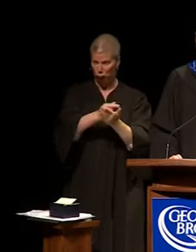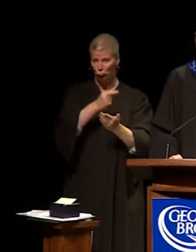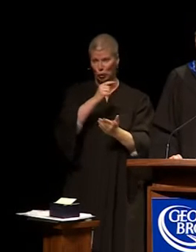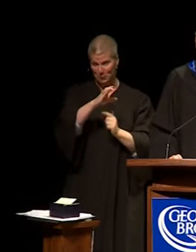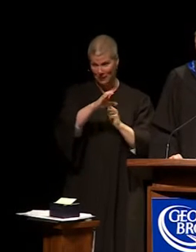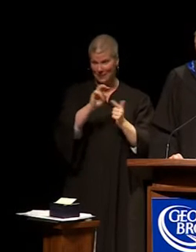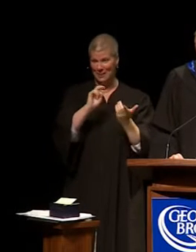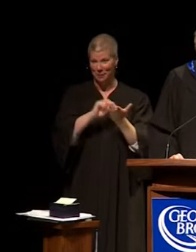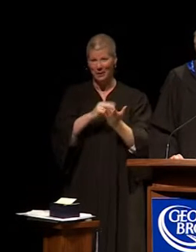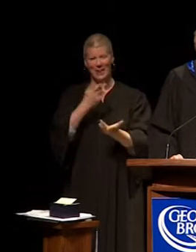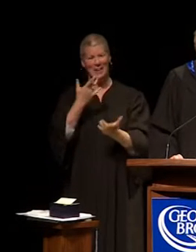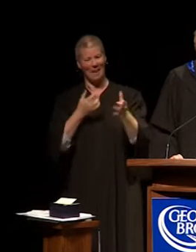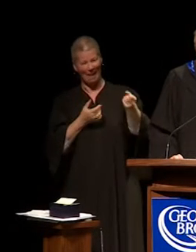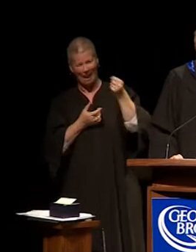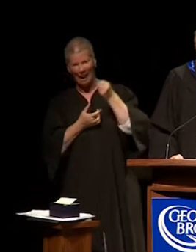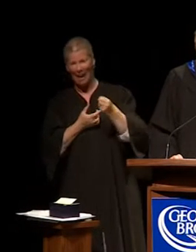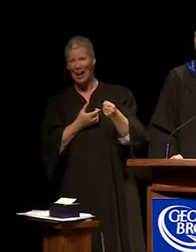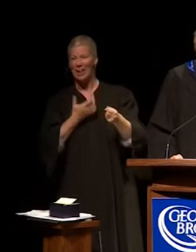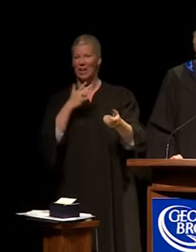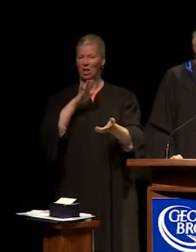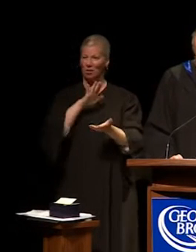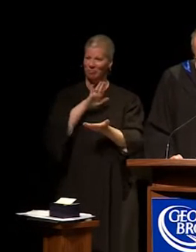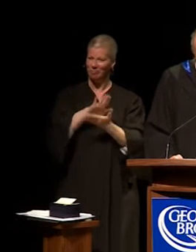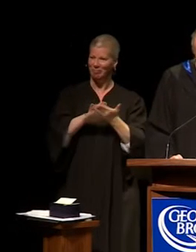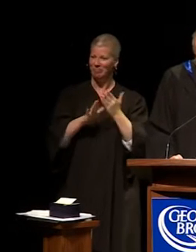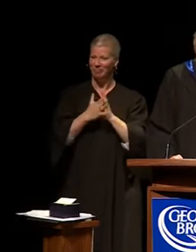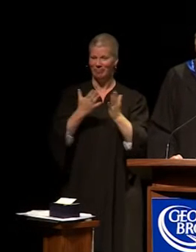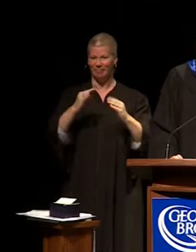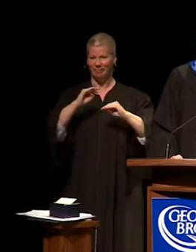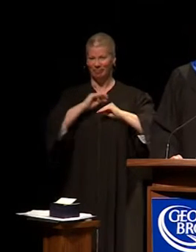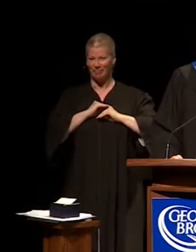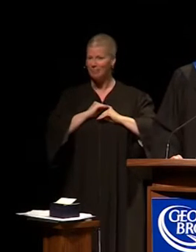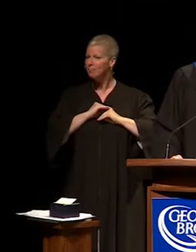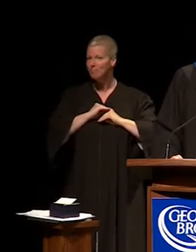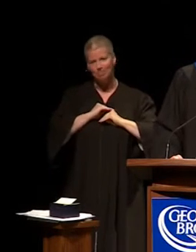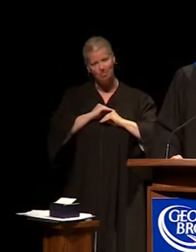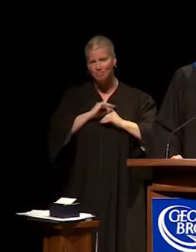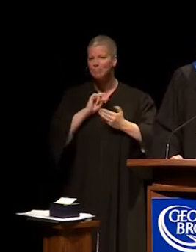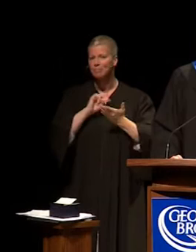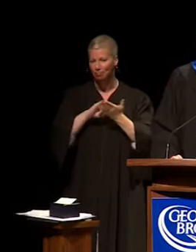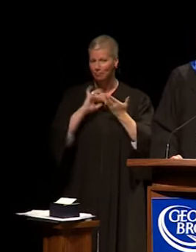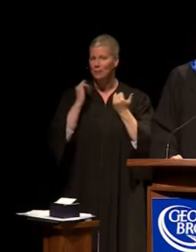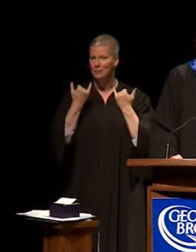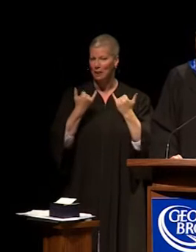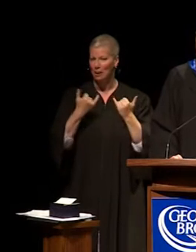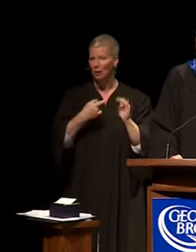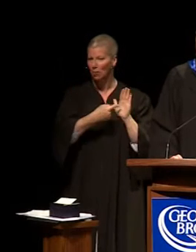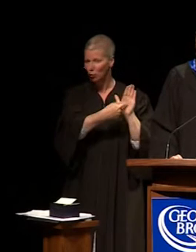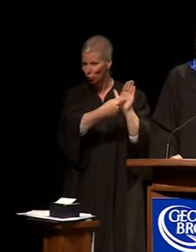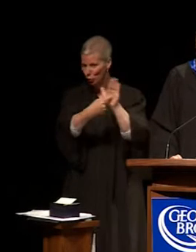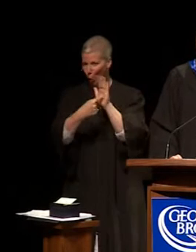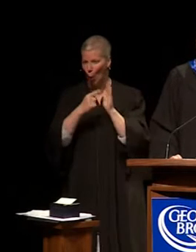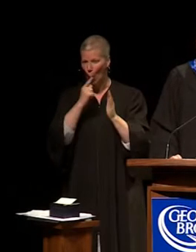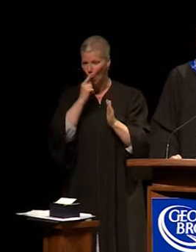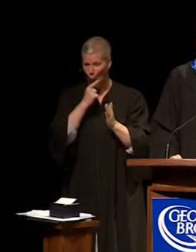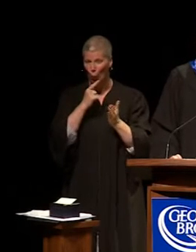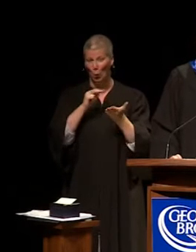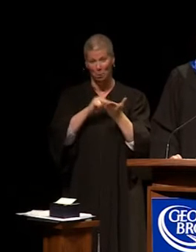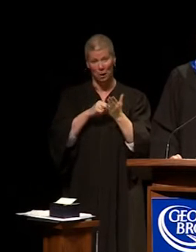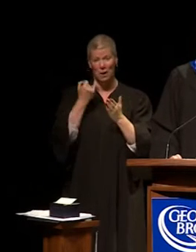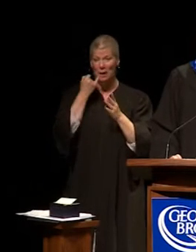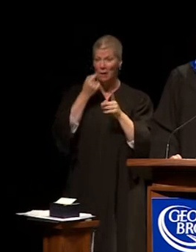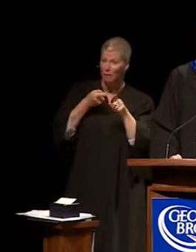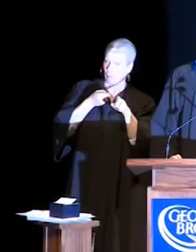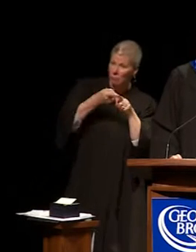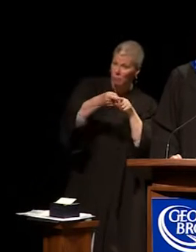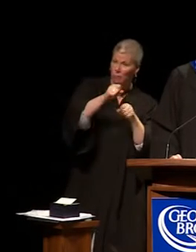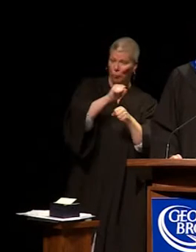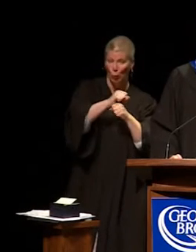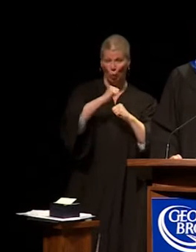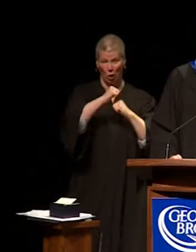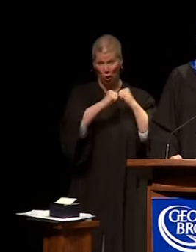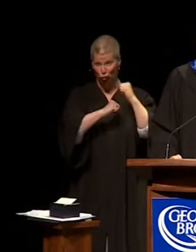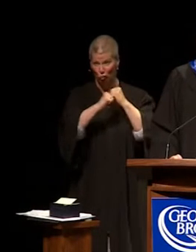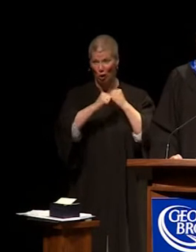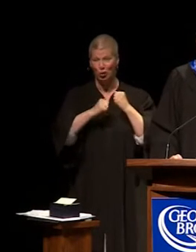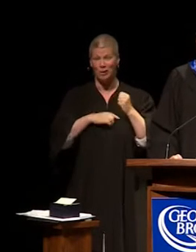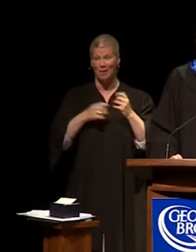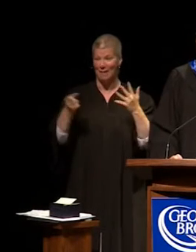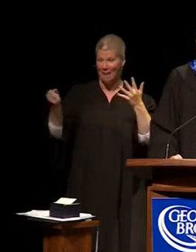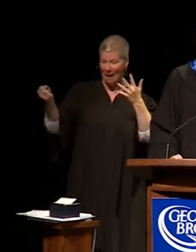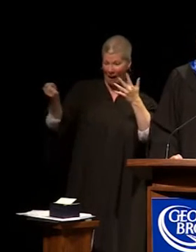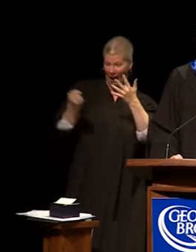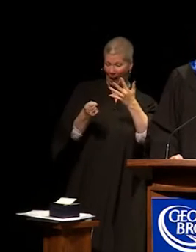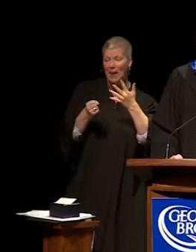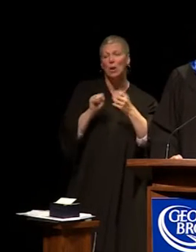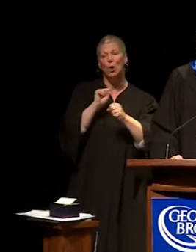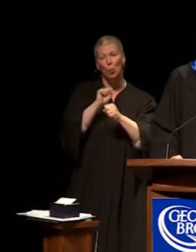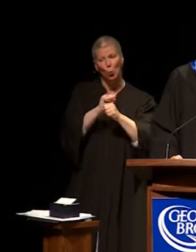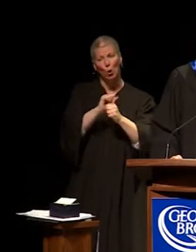yourself. As an example, if it is in construction, be prepared to work as an assistant,